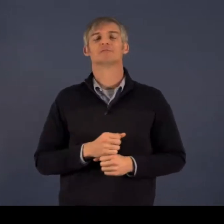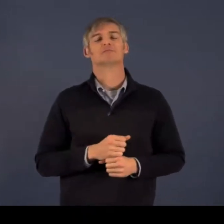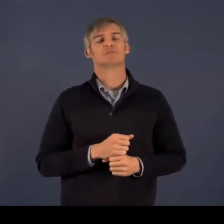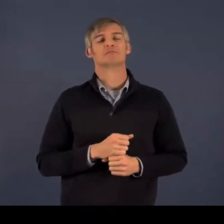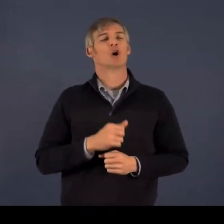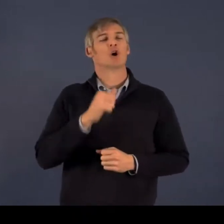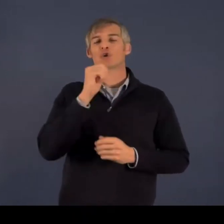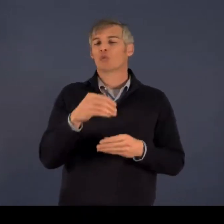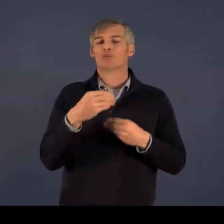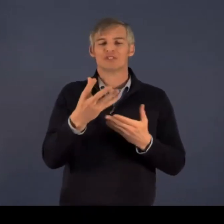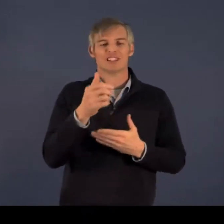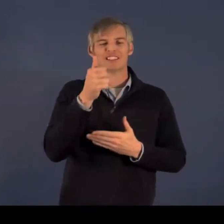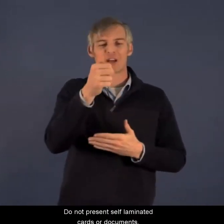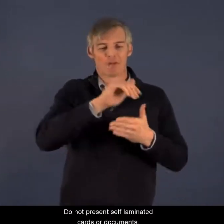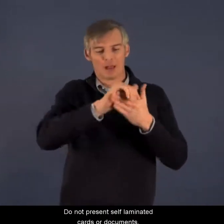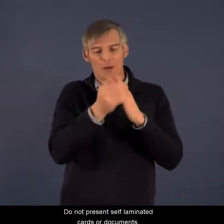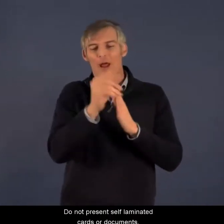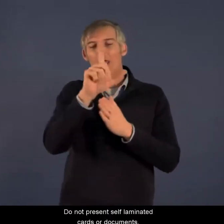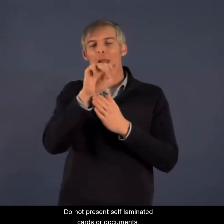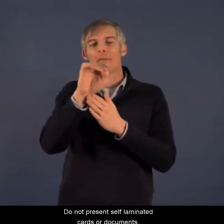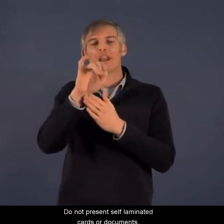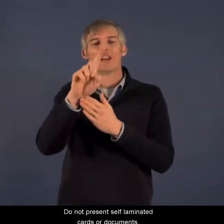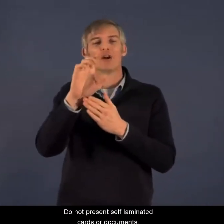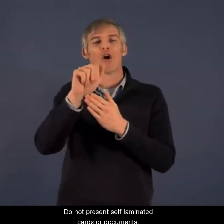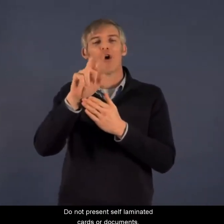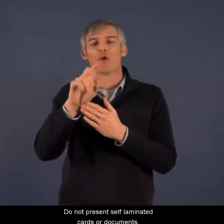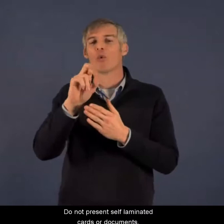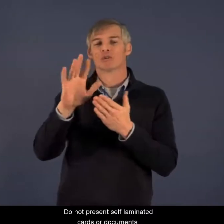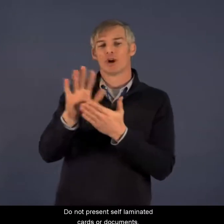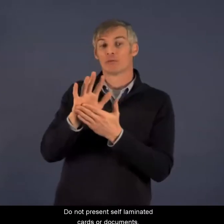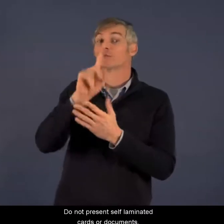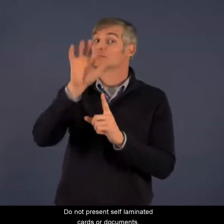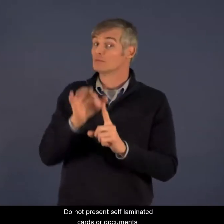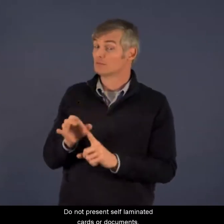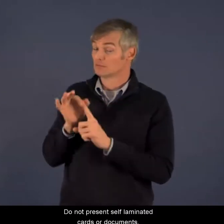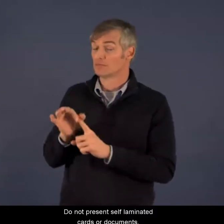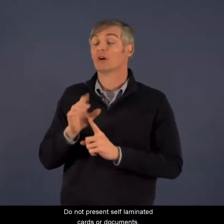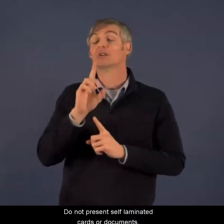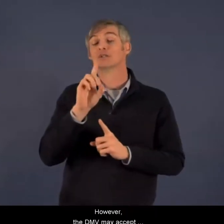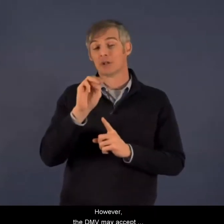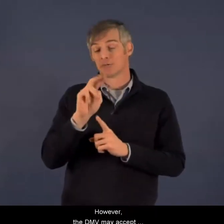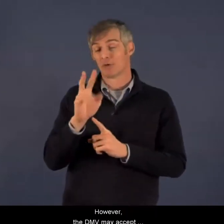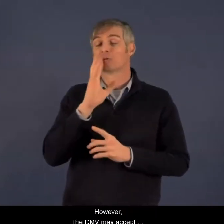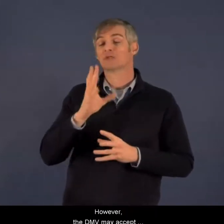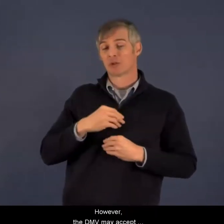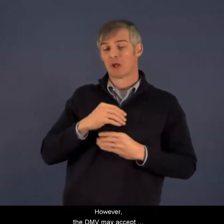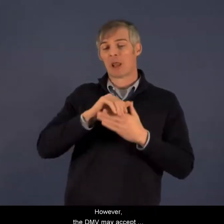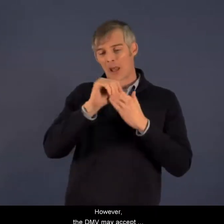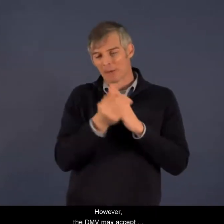documents. Do not present self-laminated cards or documents. However, the DMV may